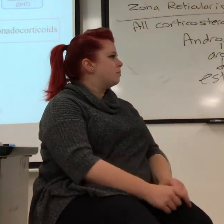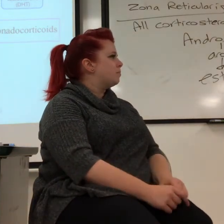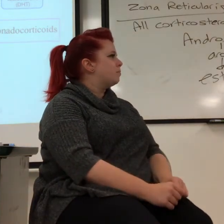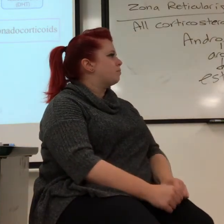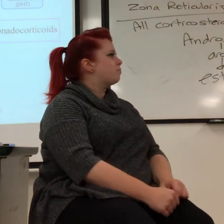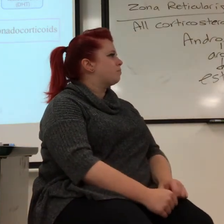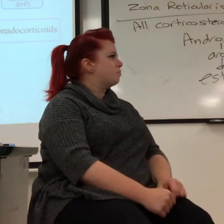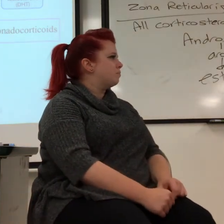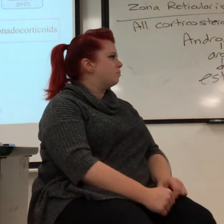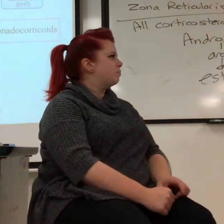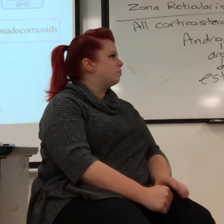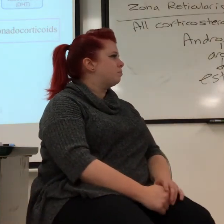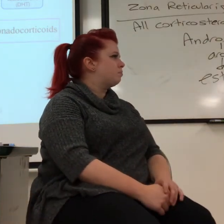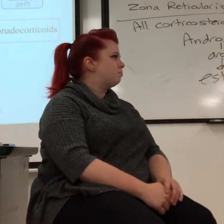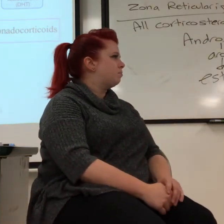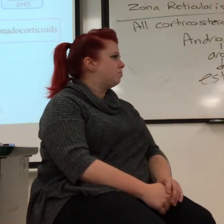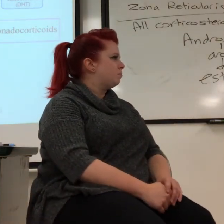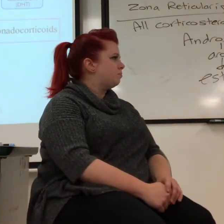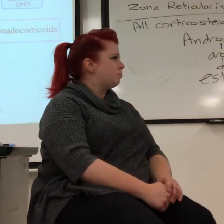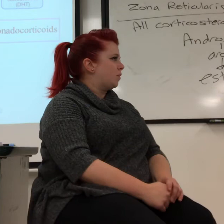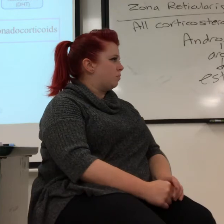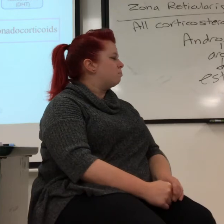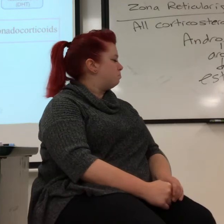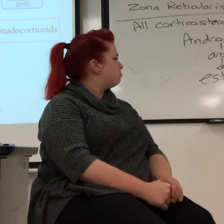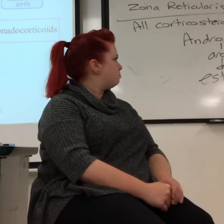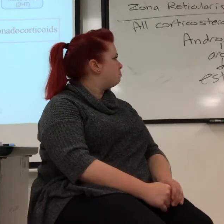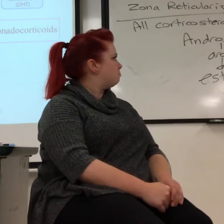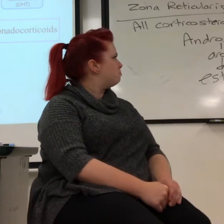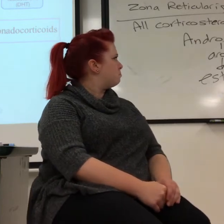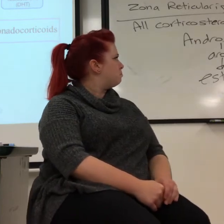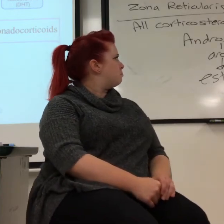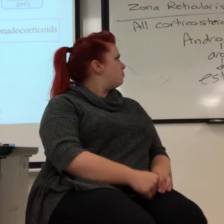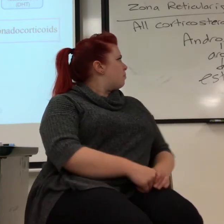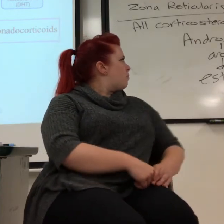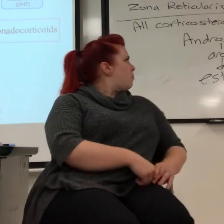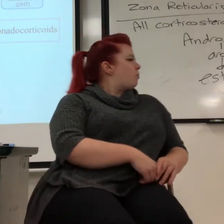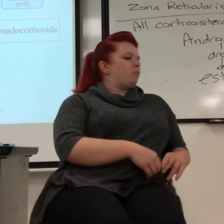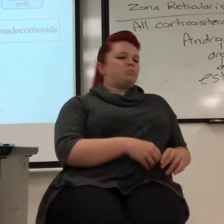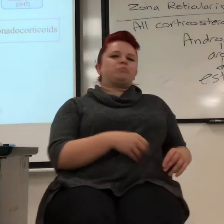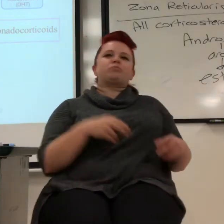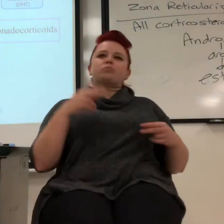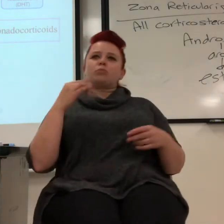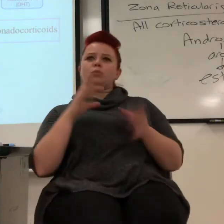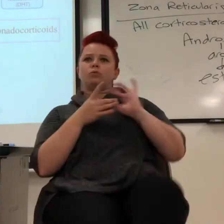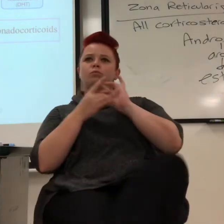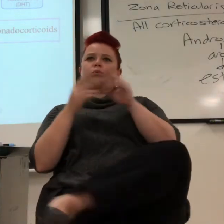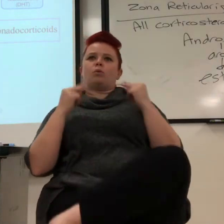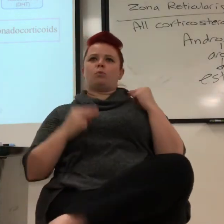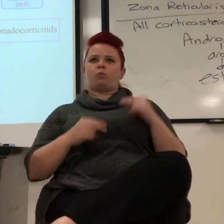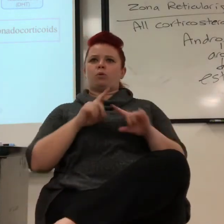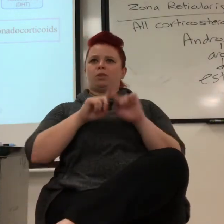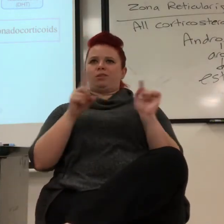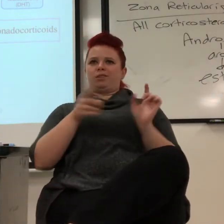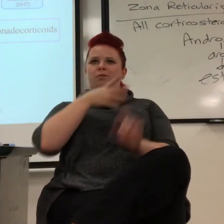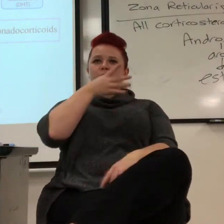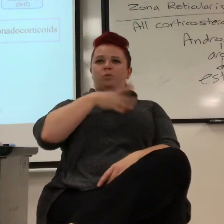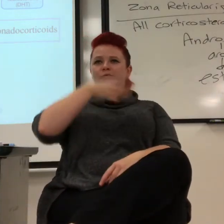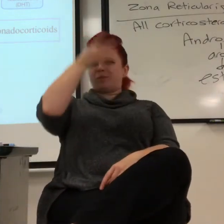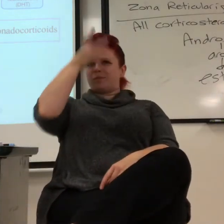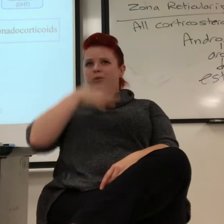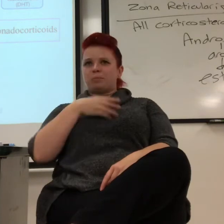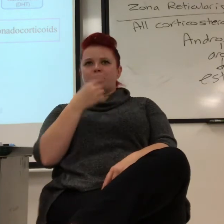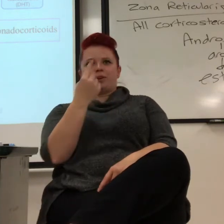So you got the androgens and the estrogens. So hormonally, the difference between males and females is one